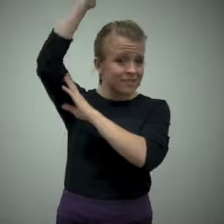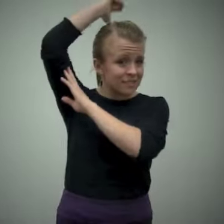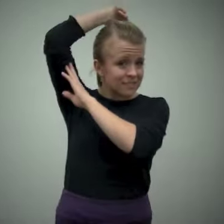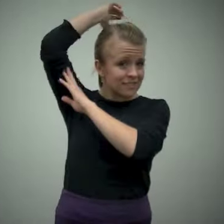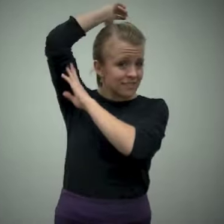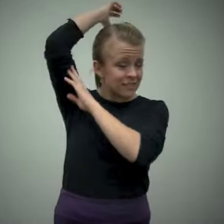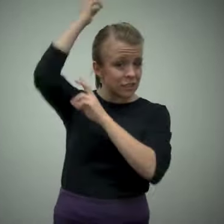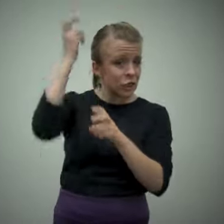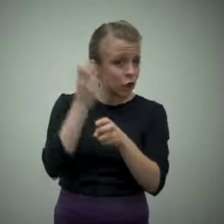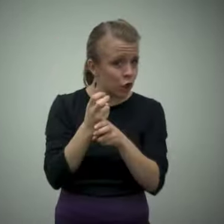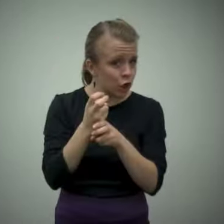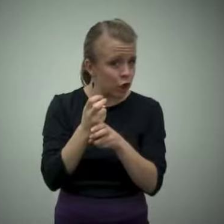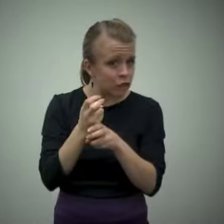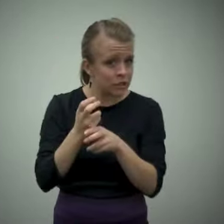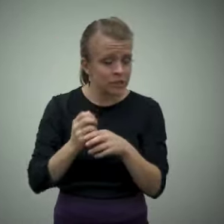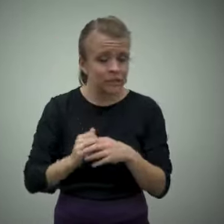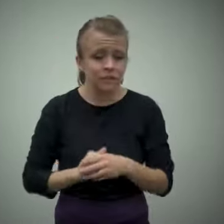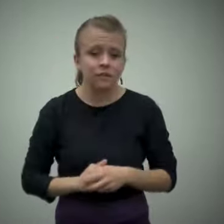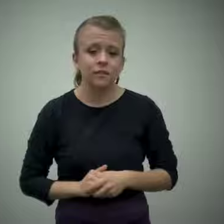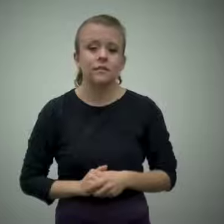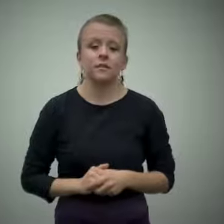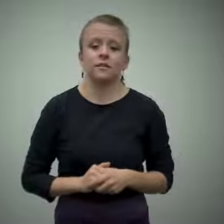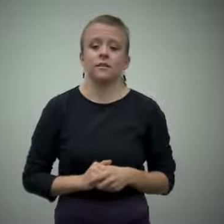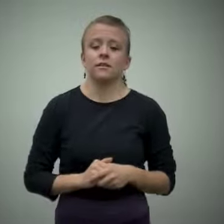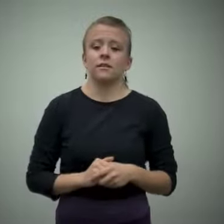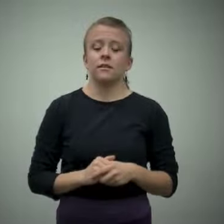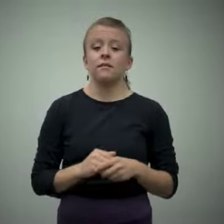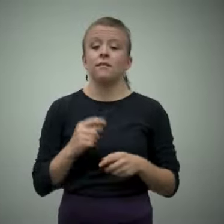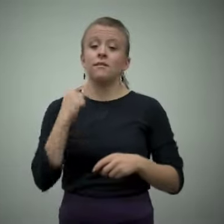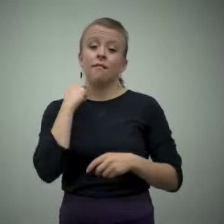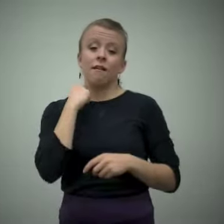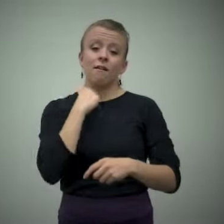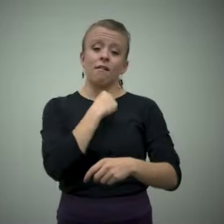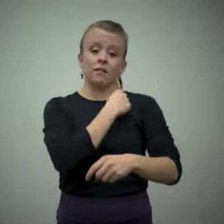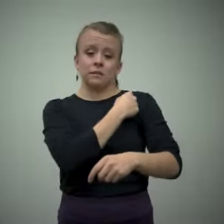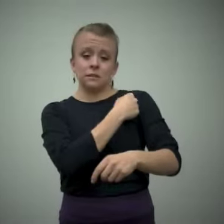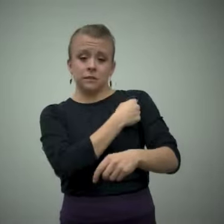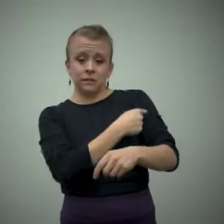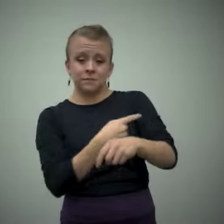myself holding my wrist or rubbing my arm, hand, or neck?